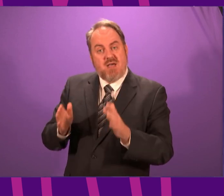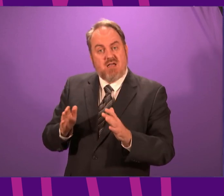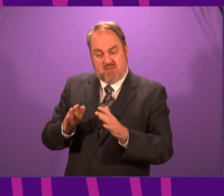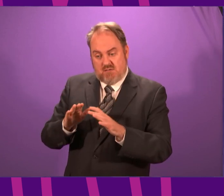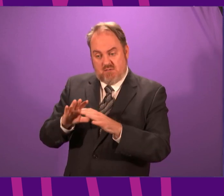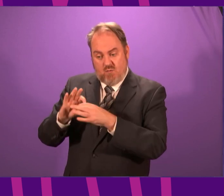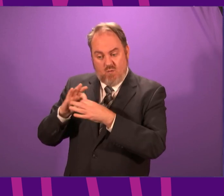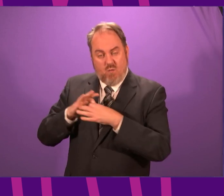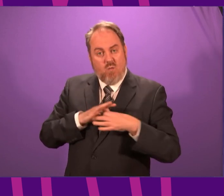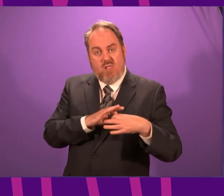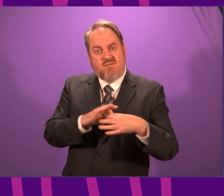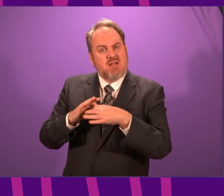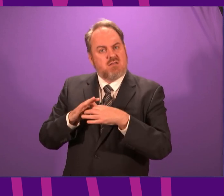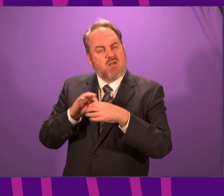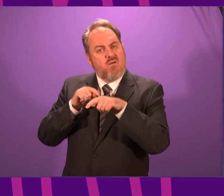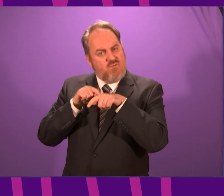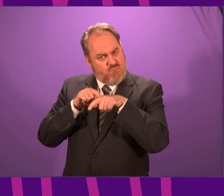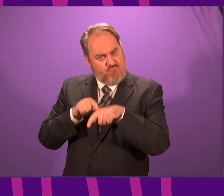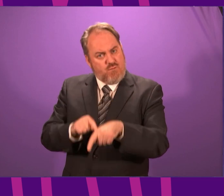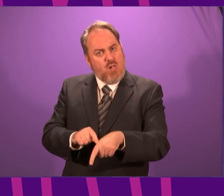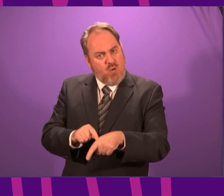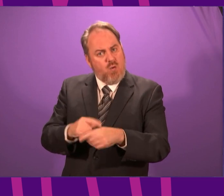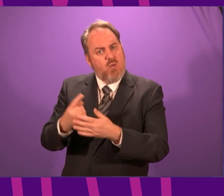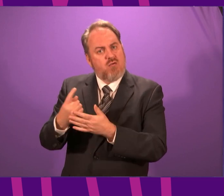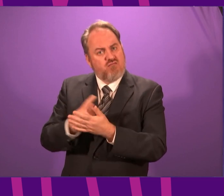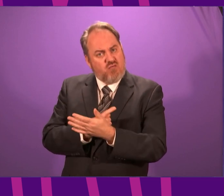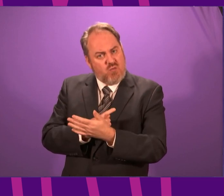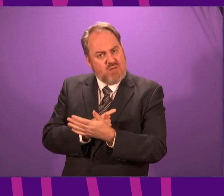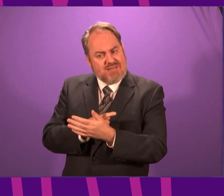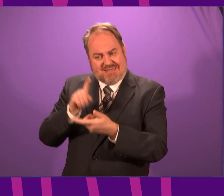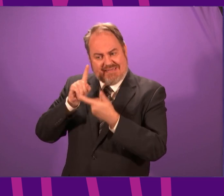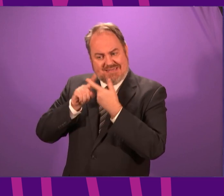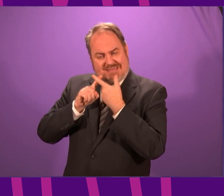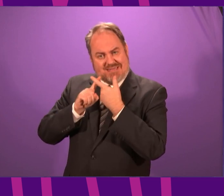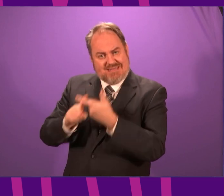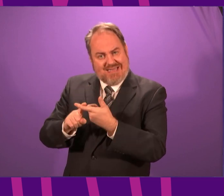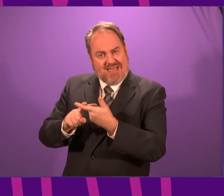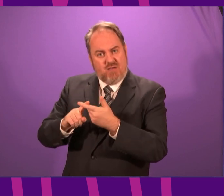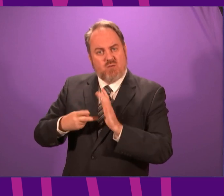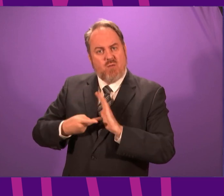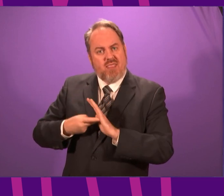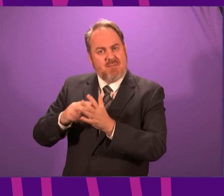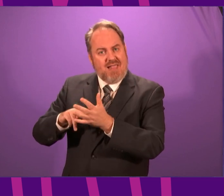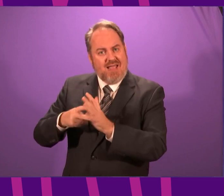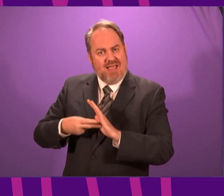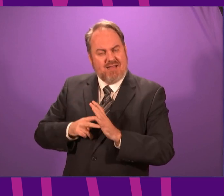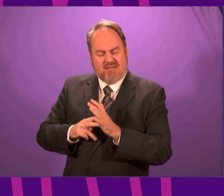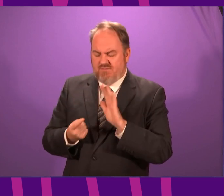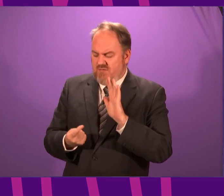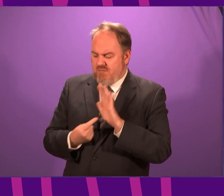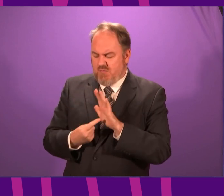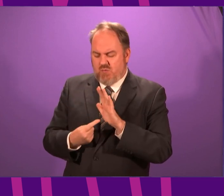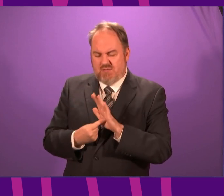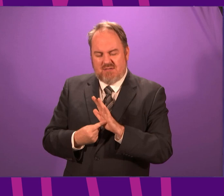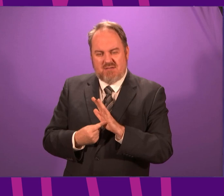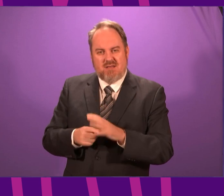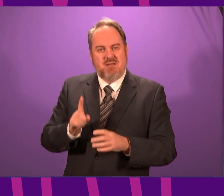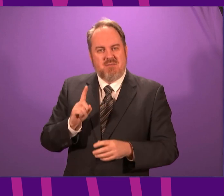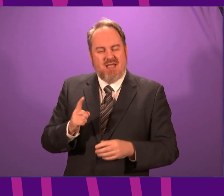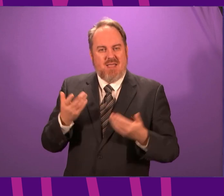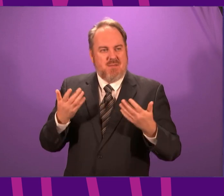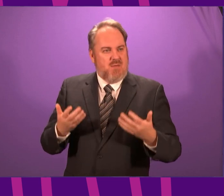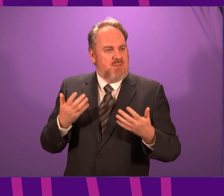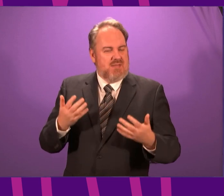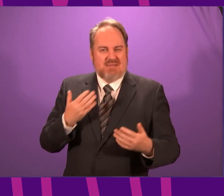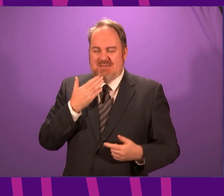the whole country to adhere to a strategy. But I think that's one of the issues we have here, is it's bounced about a bit and